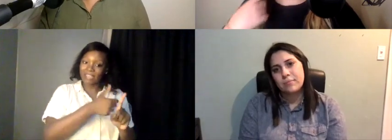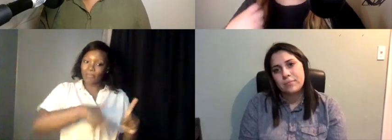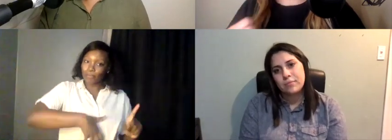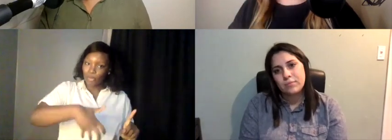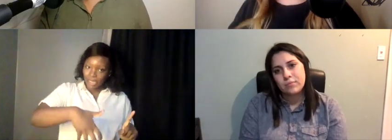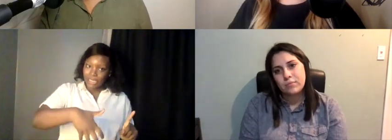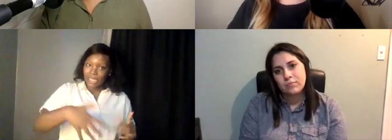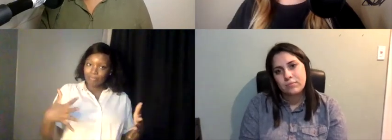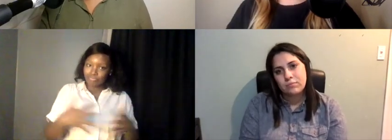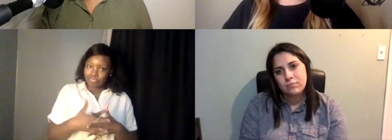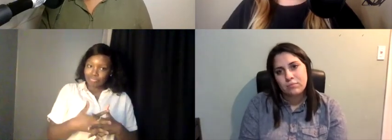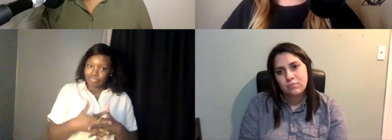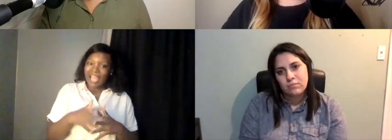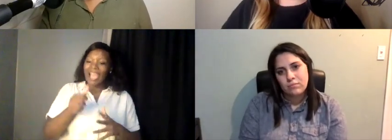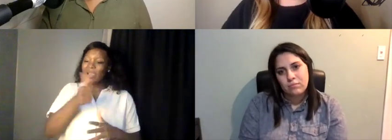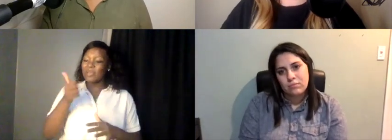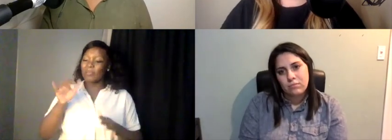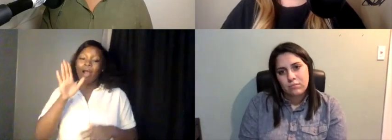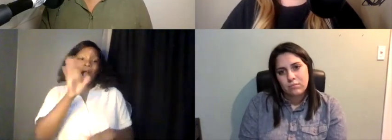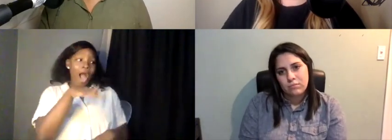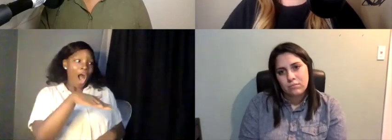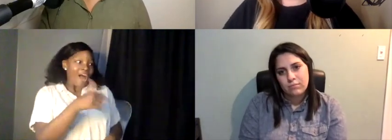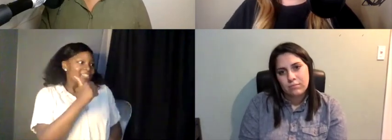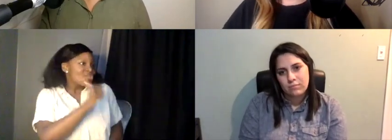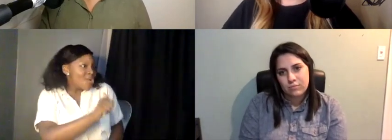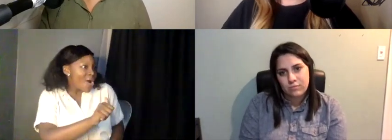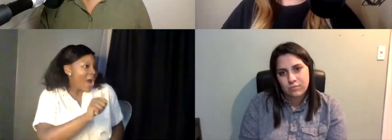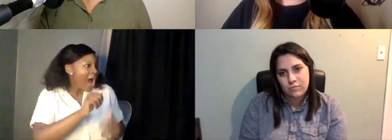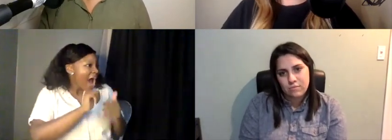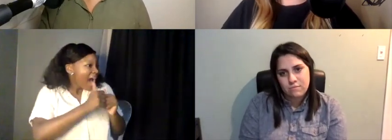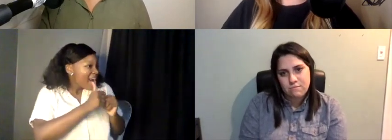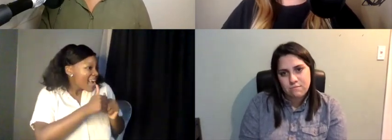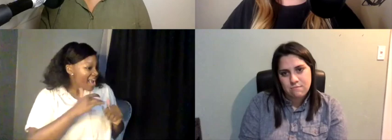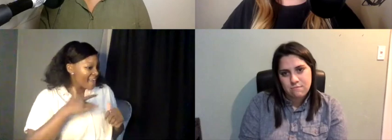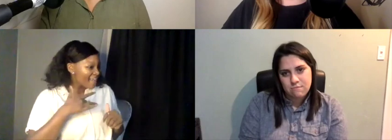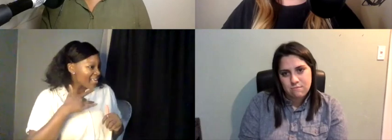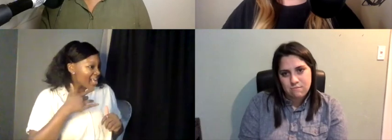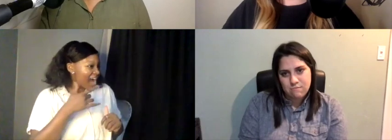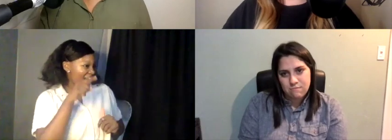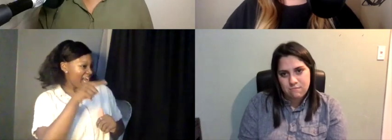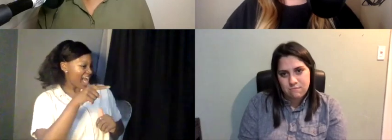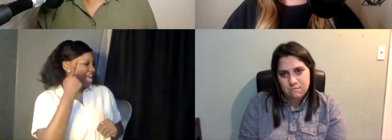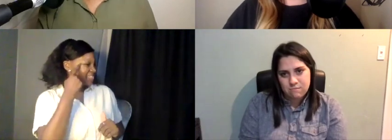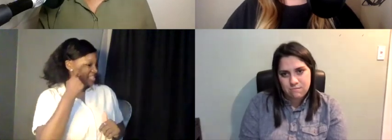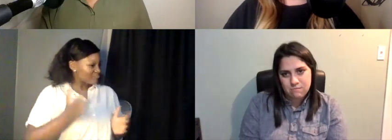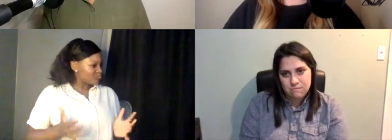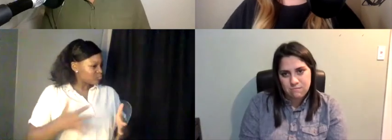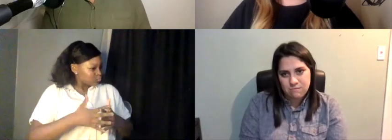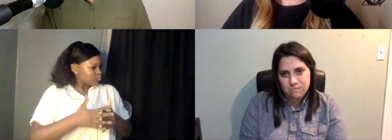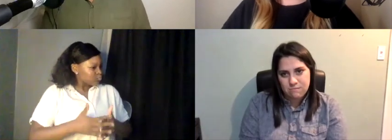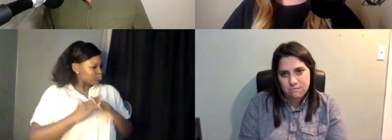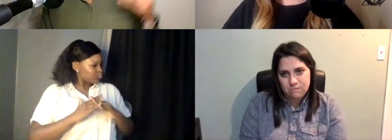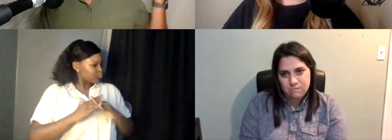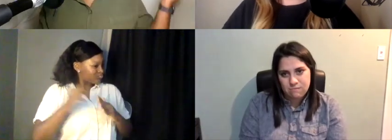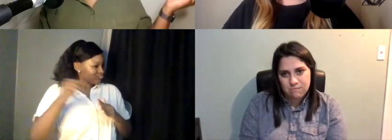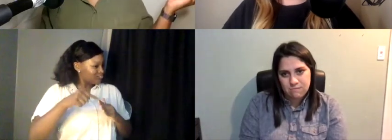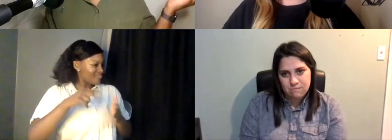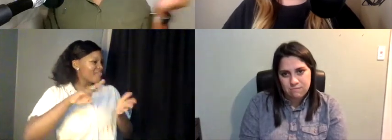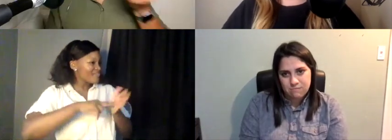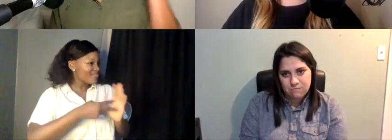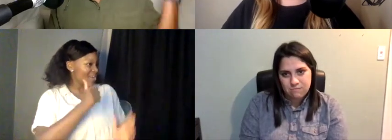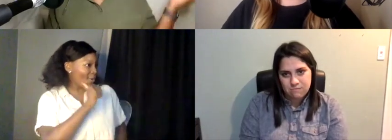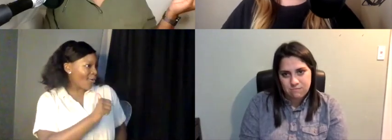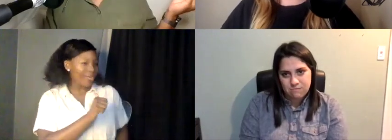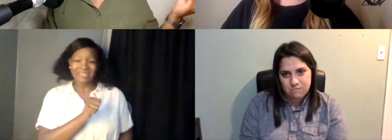it's a girl. Like, I can feel it. Like, how's it sitting? And it's like, bitch, what? Right. So what is